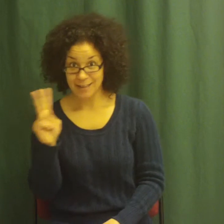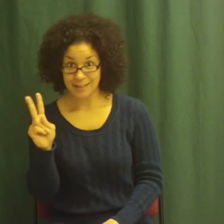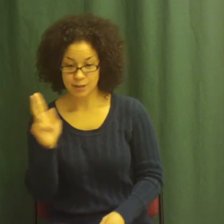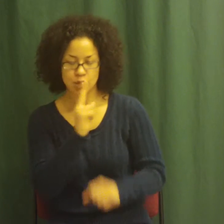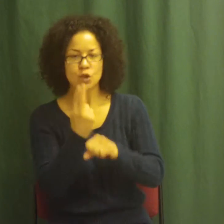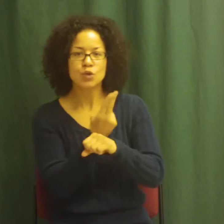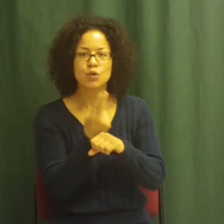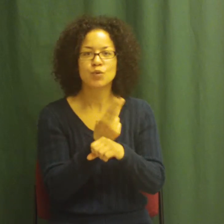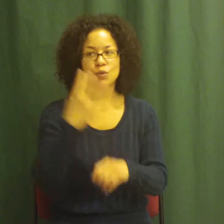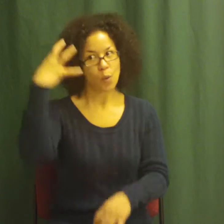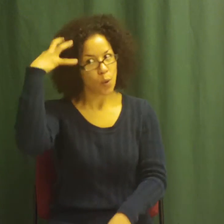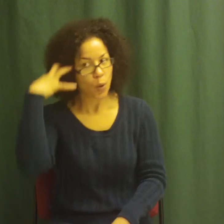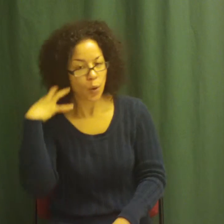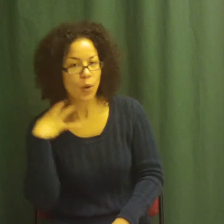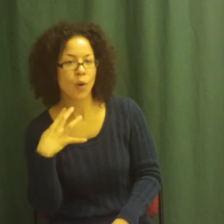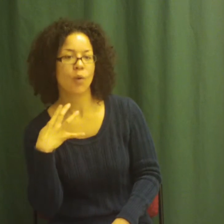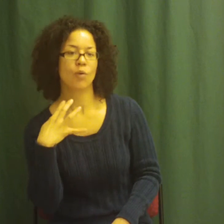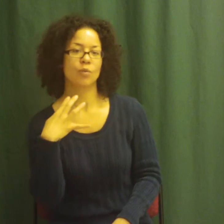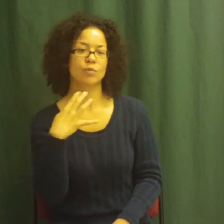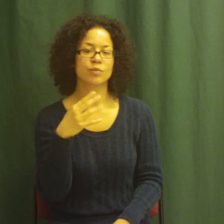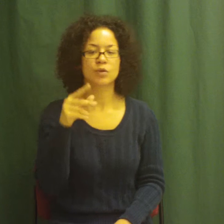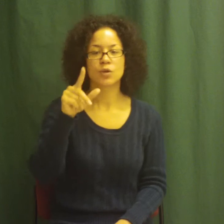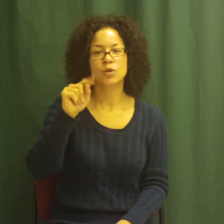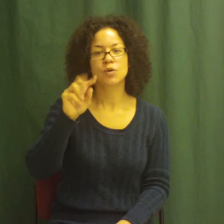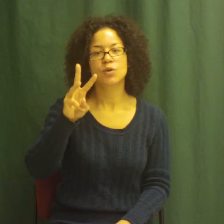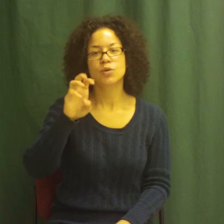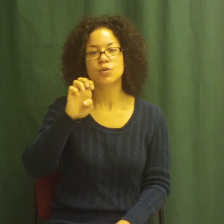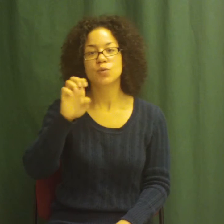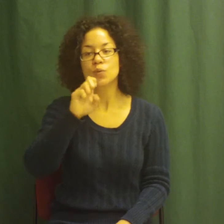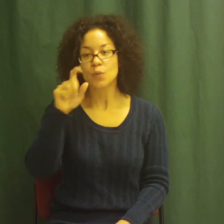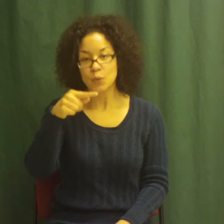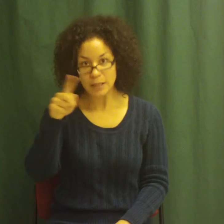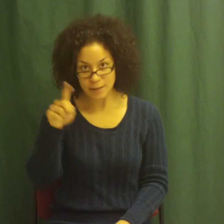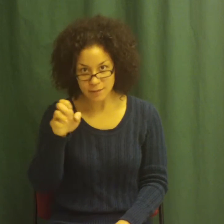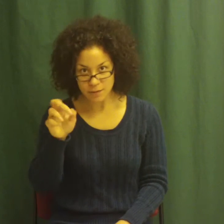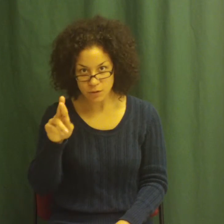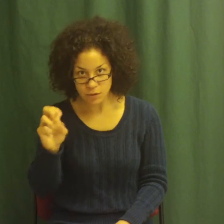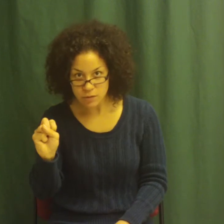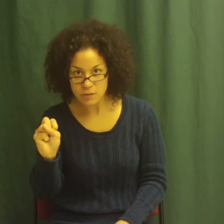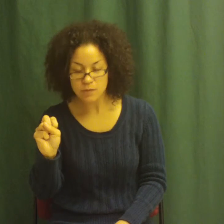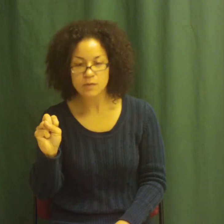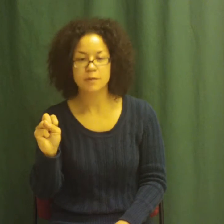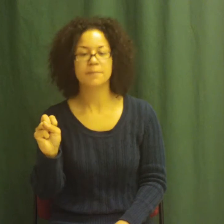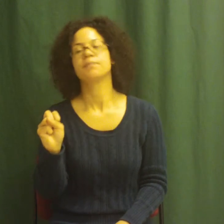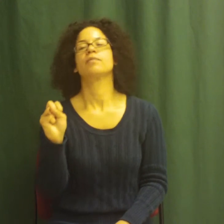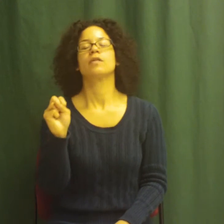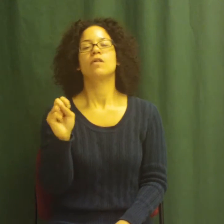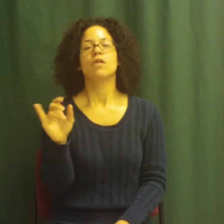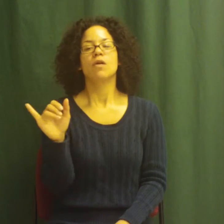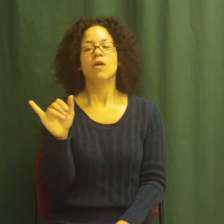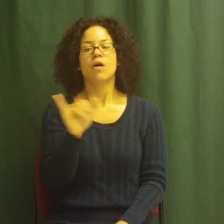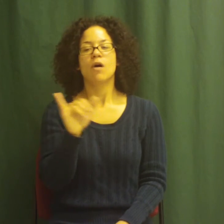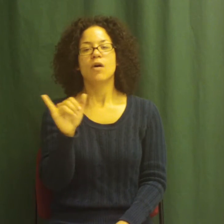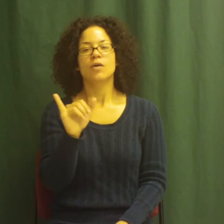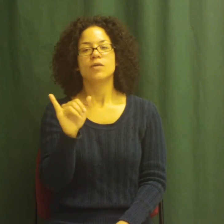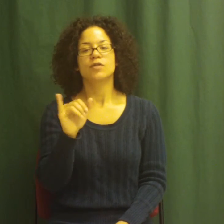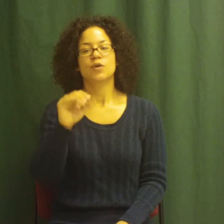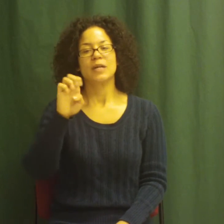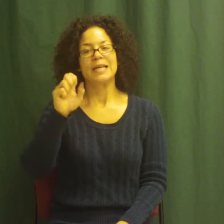ear spoons are among some of the most frequent artifacts from Viking Age excavations.